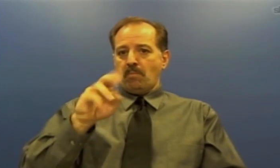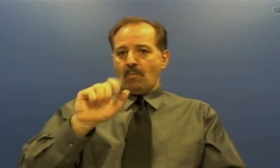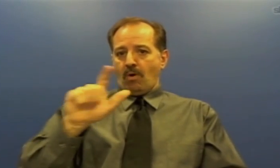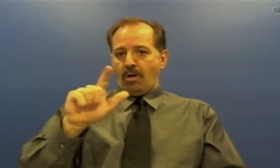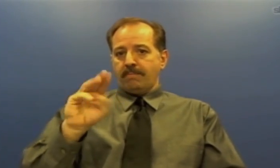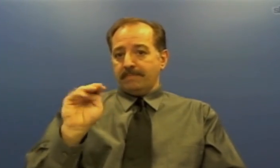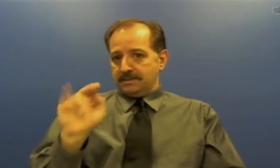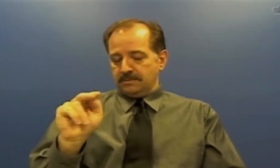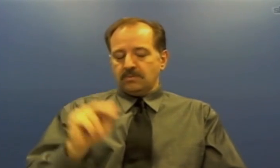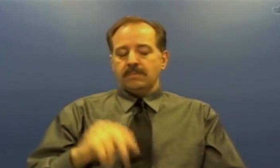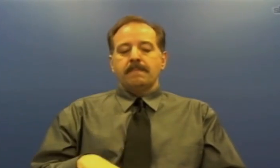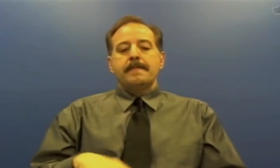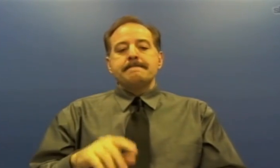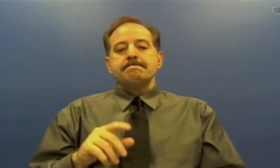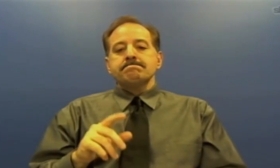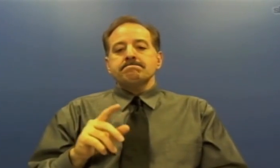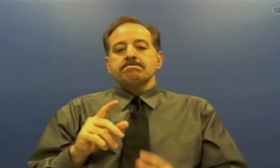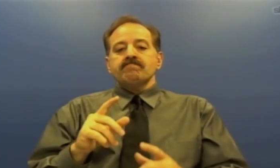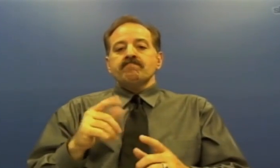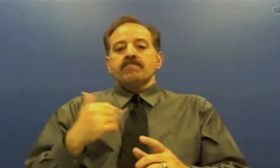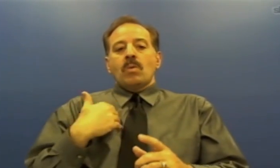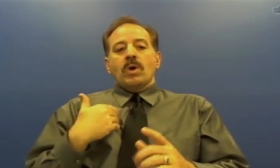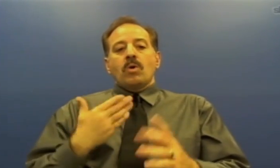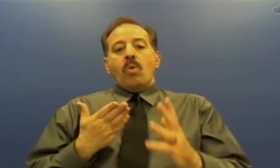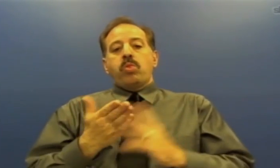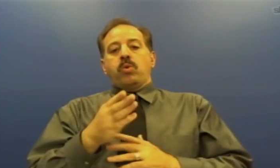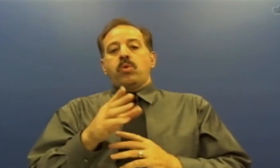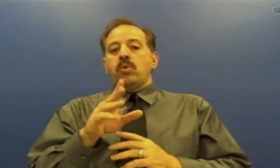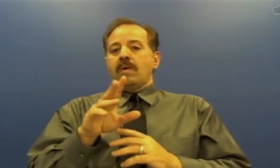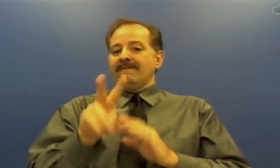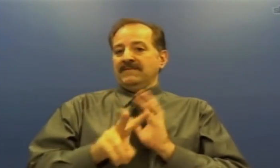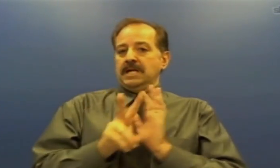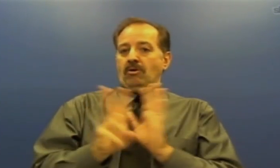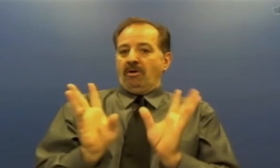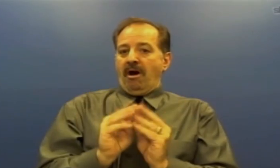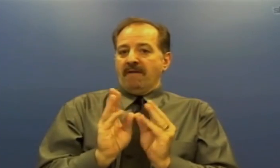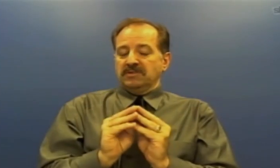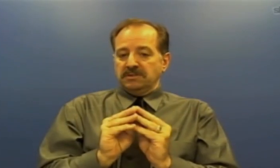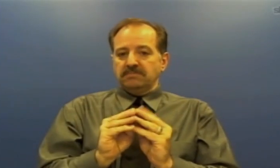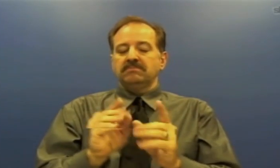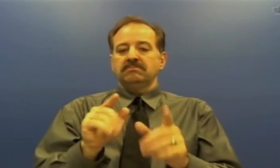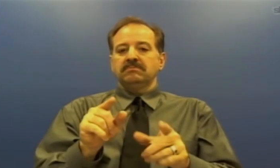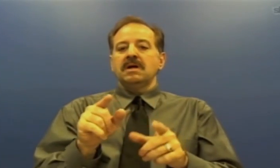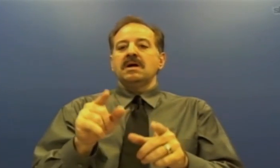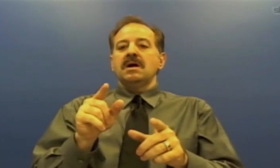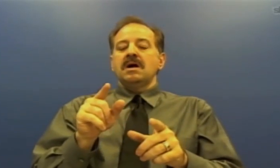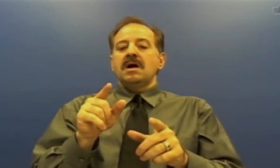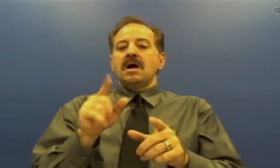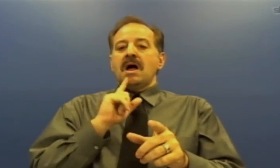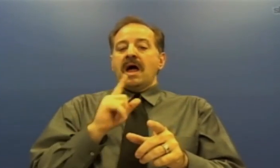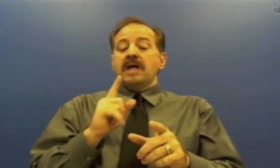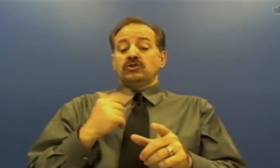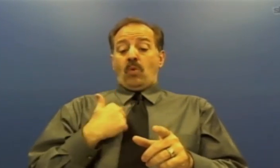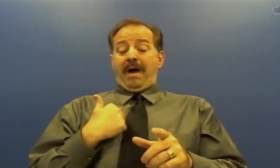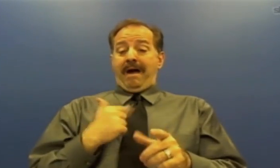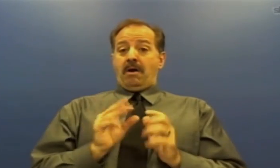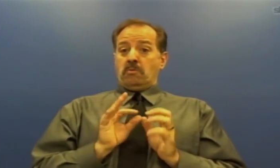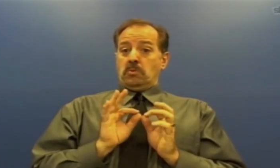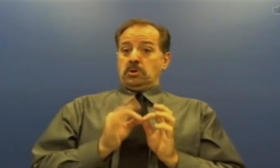communicate through the St. Paul, Minnesota Center, where we were located, providing the VRI services. So that was the first work with video